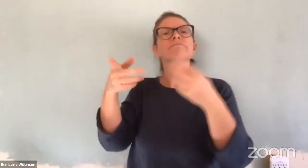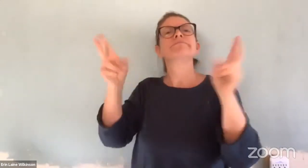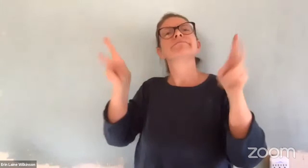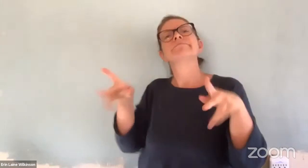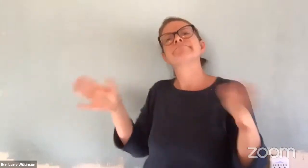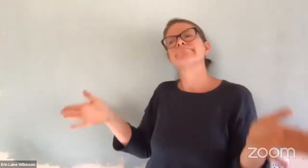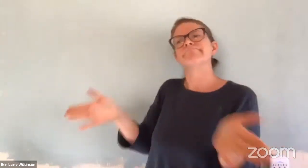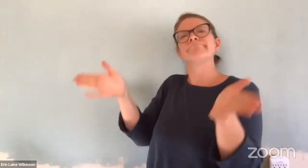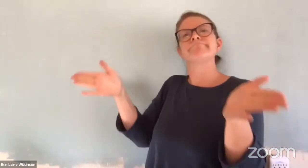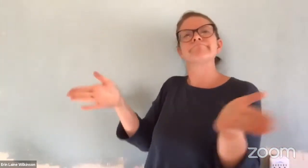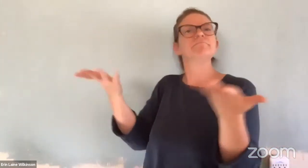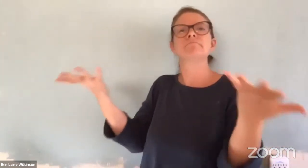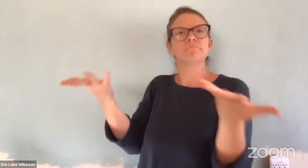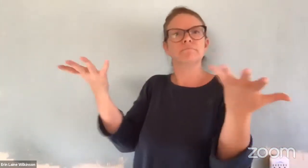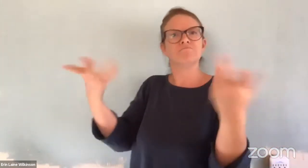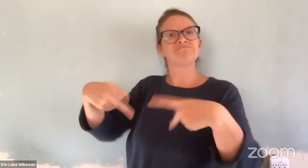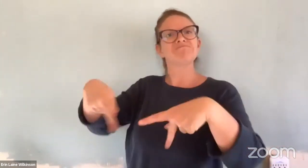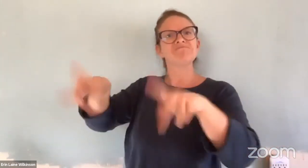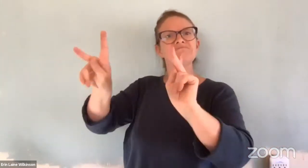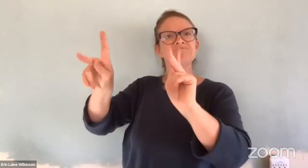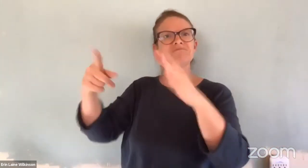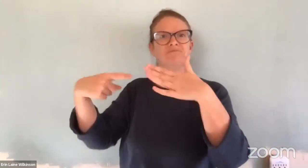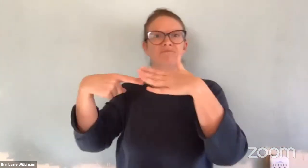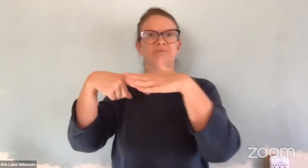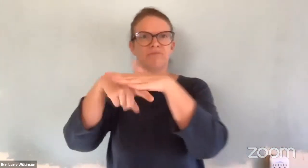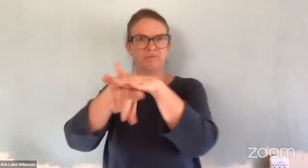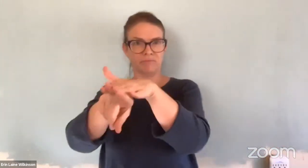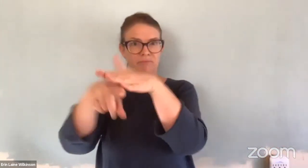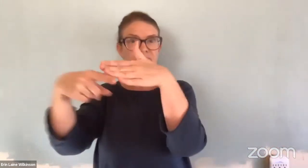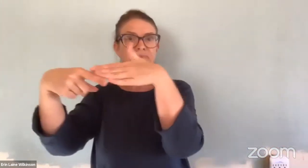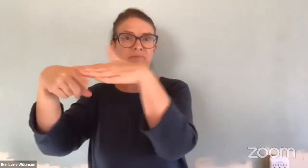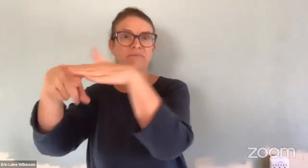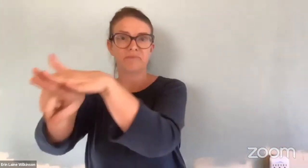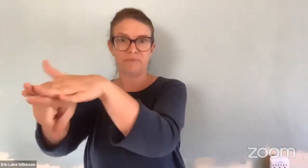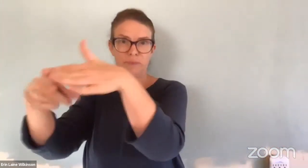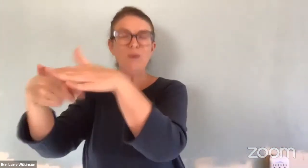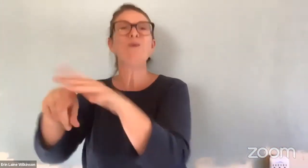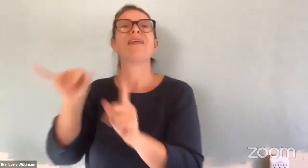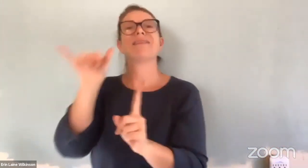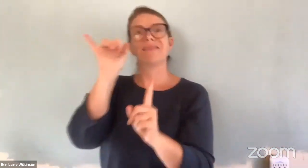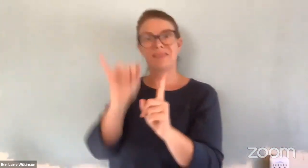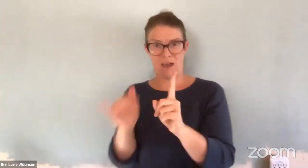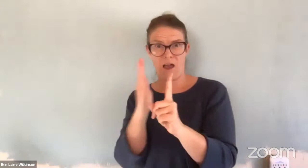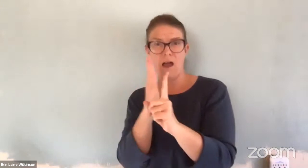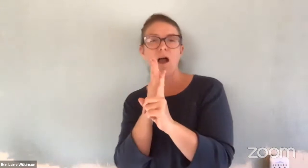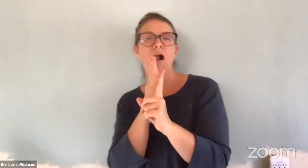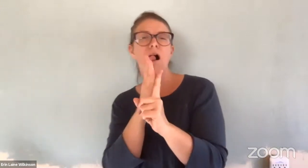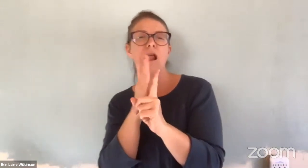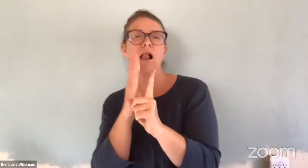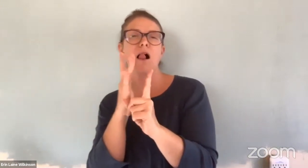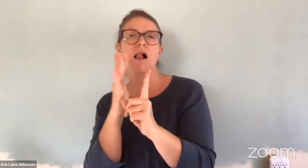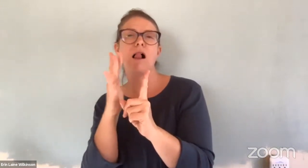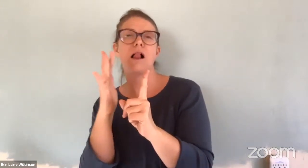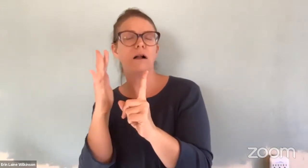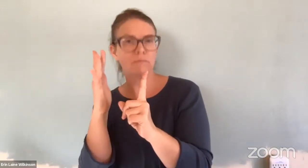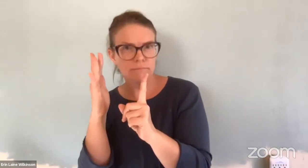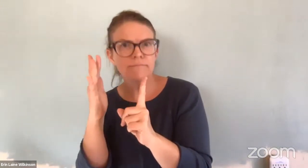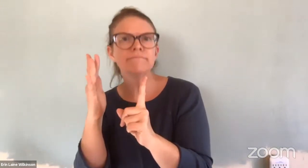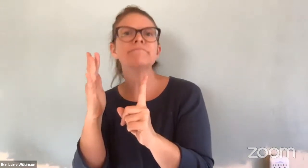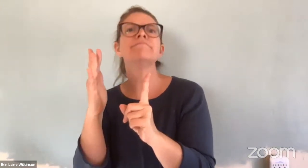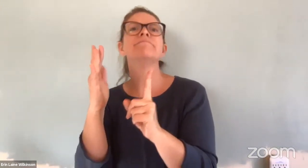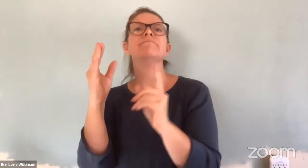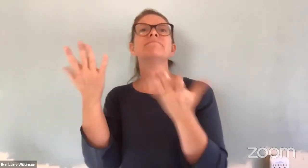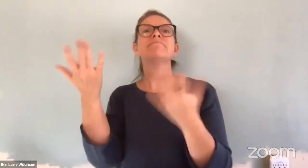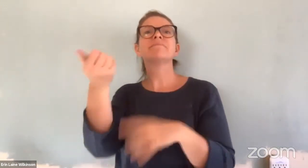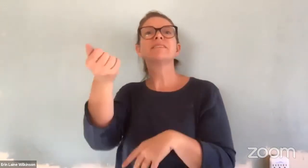the 1950s. And there was more of an encouragement for deaf students to be mainstreamed rather than attending